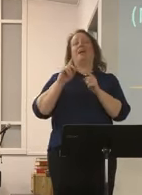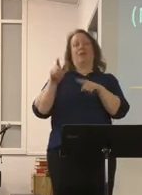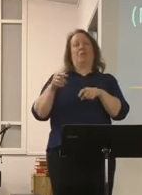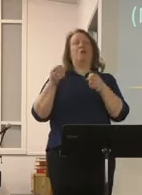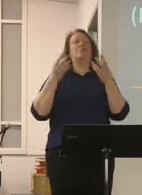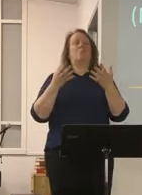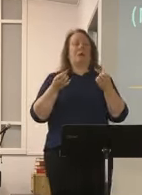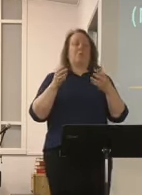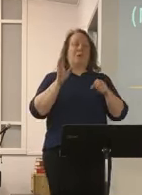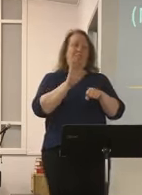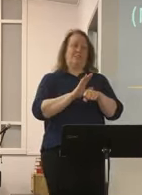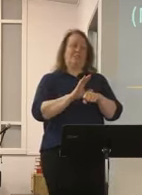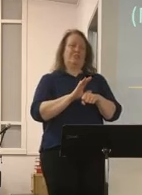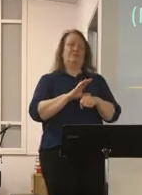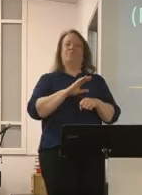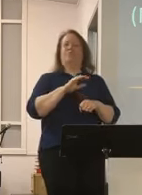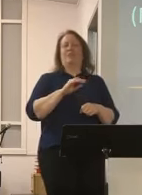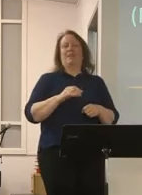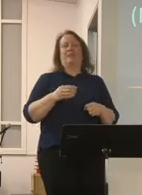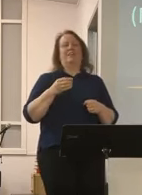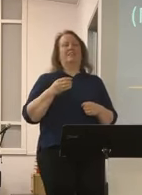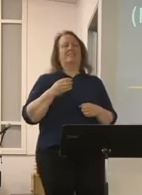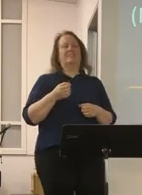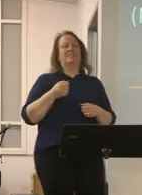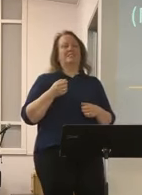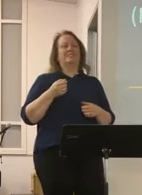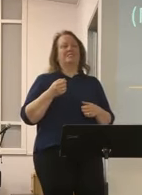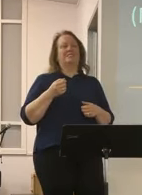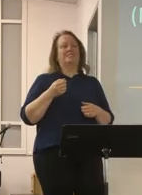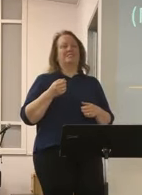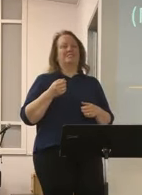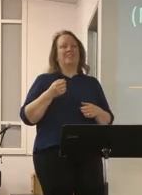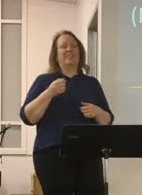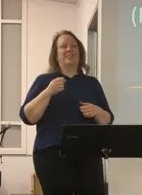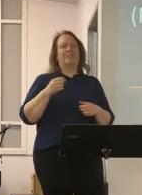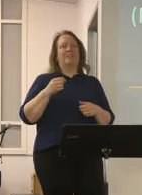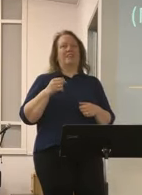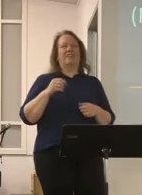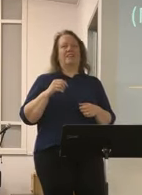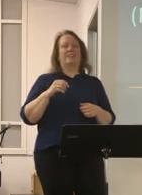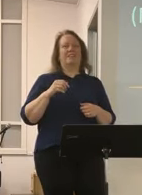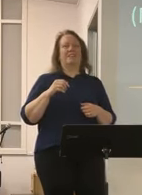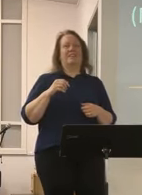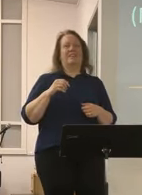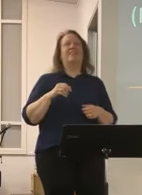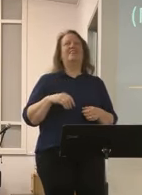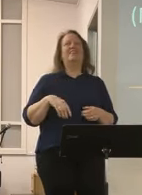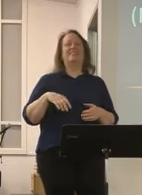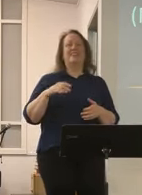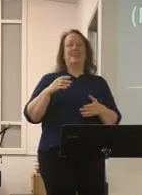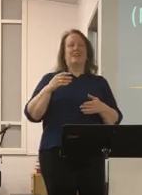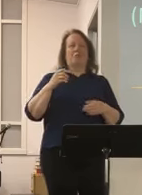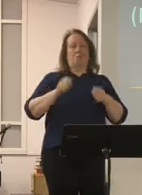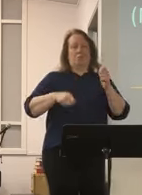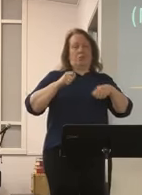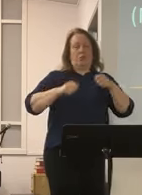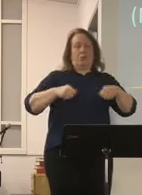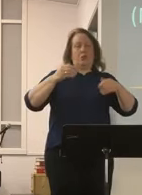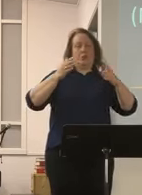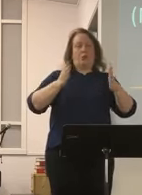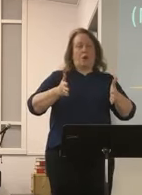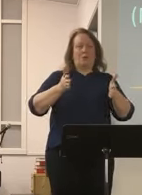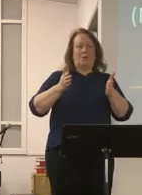and almost every church I've been in, they put that plexiglass around them. You know what